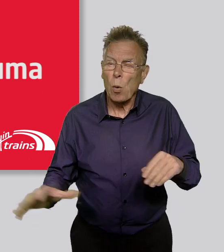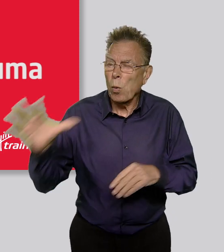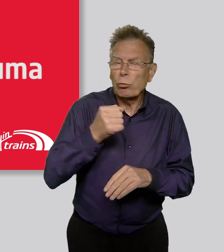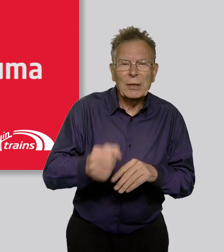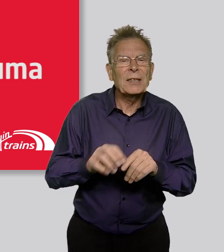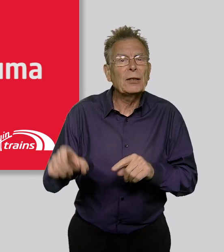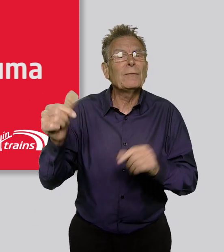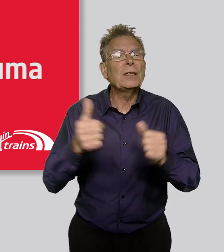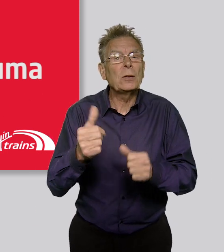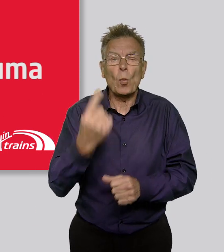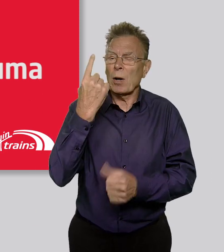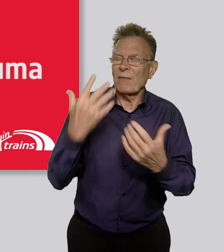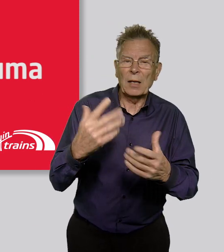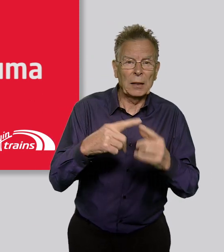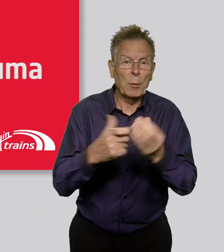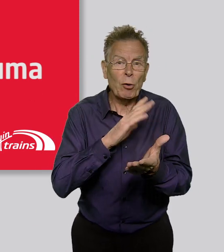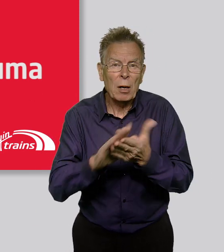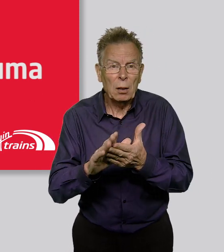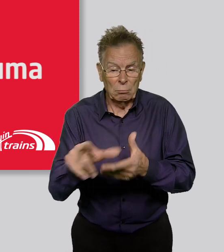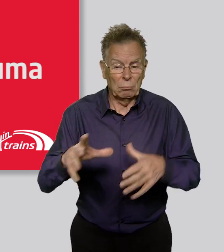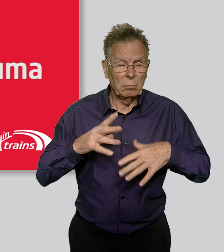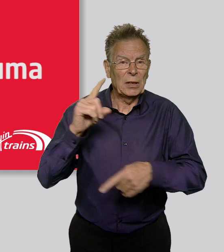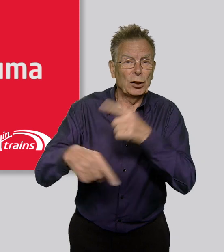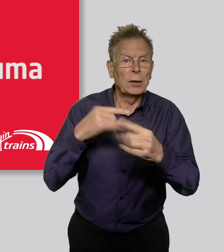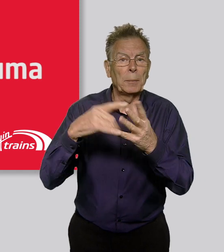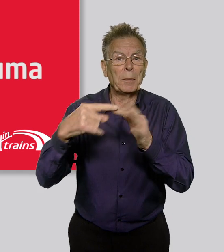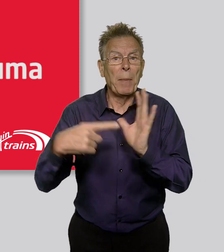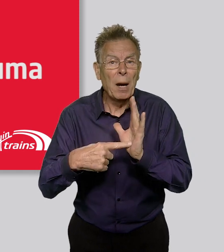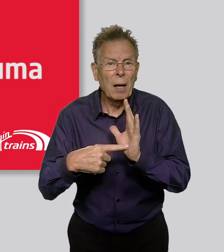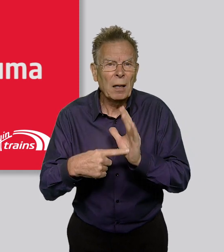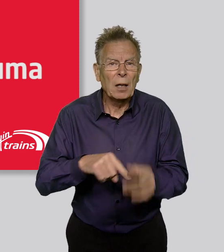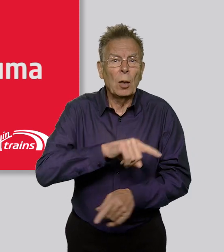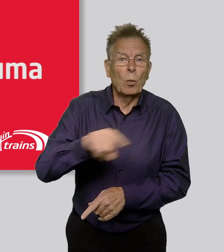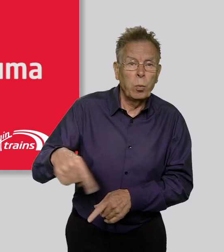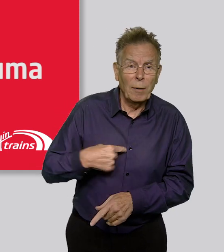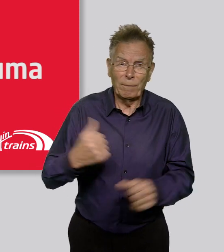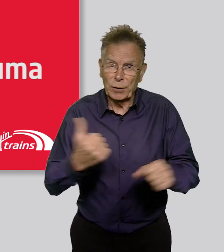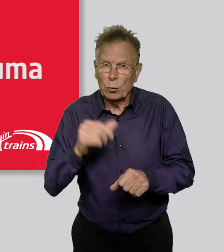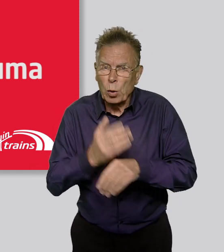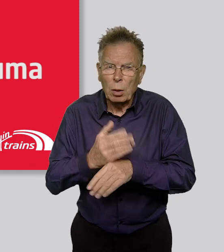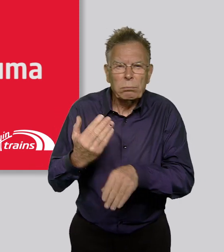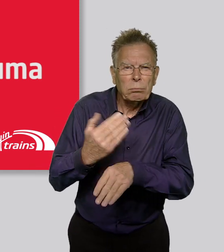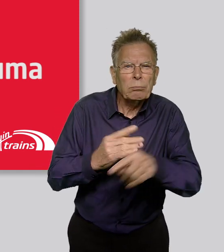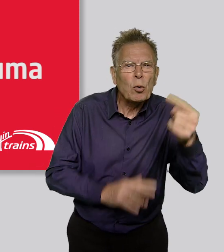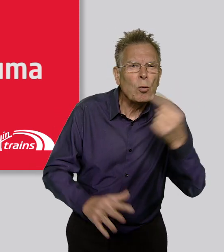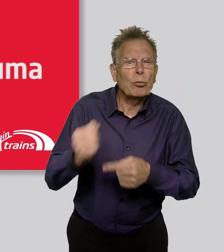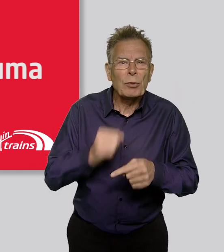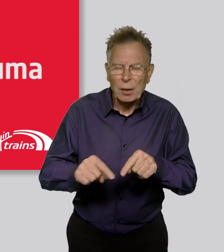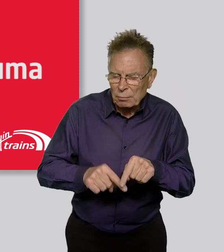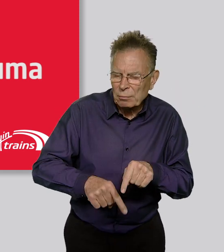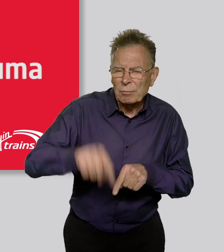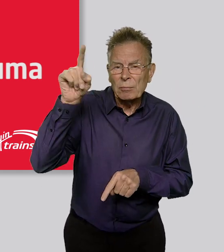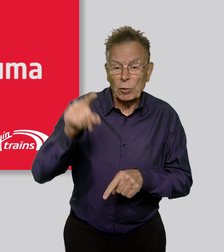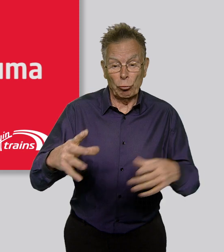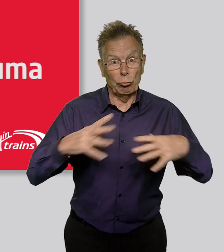stations except Edinburgh, which will be completed next September, and we're putting the finishing touches to our depots along the